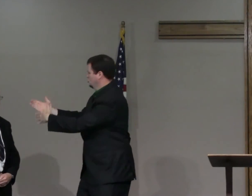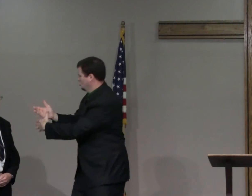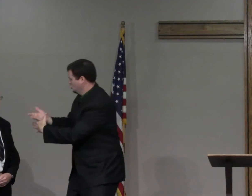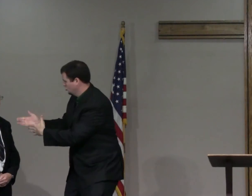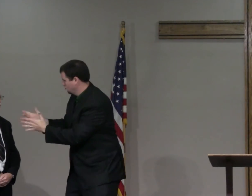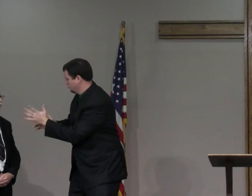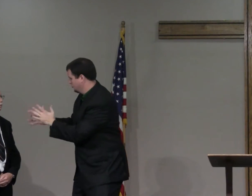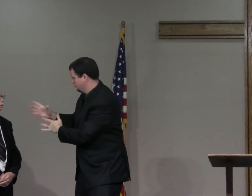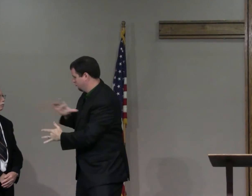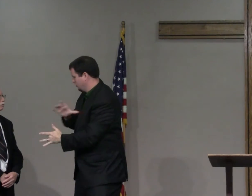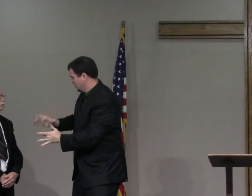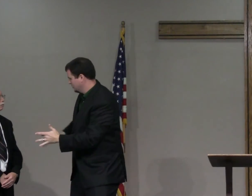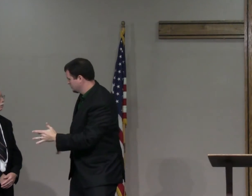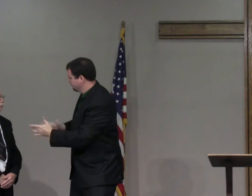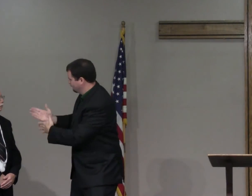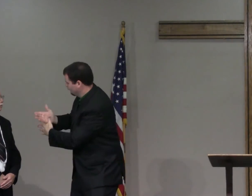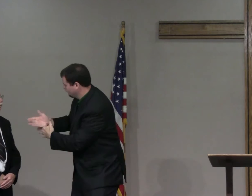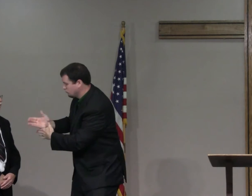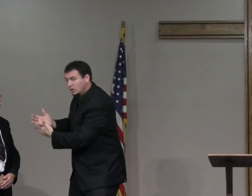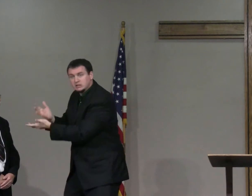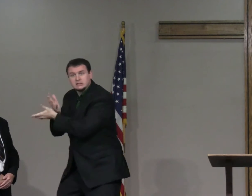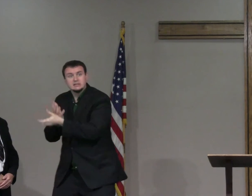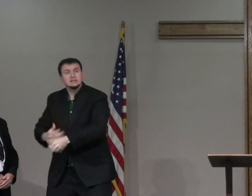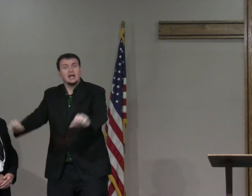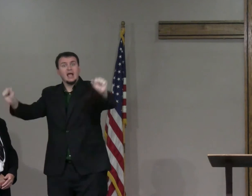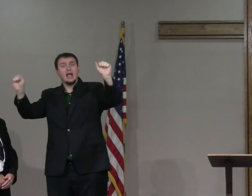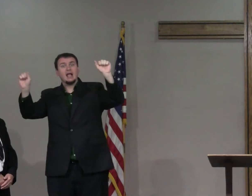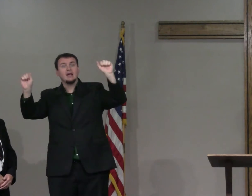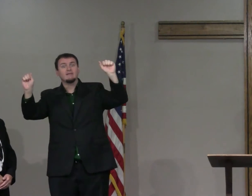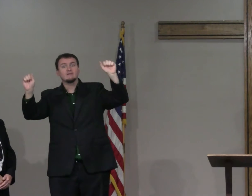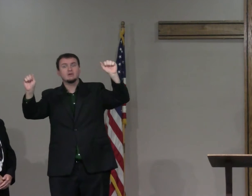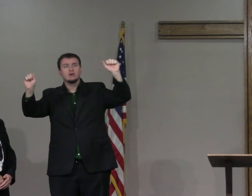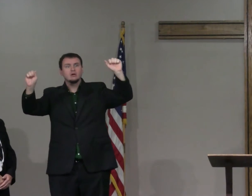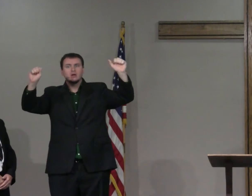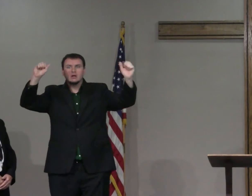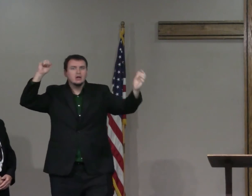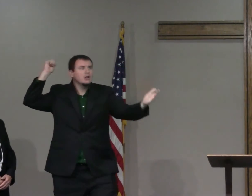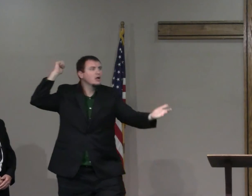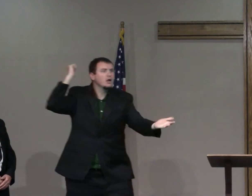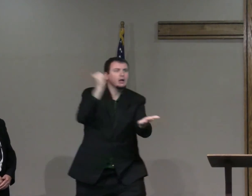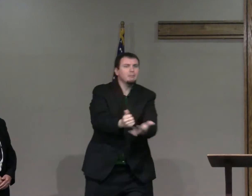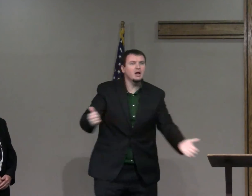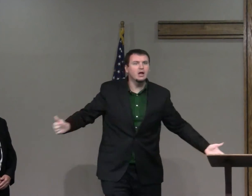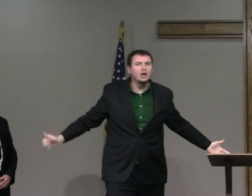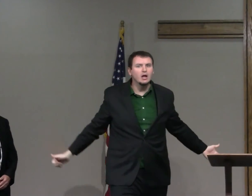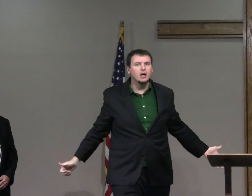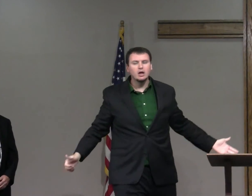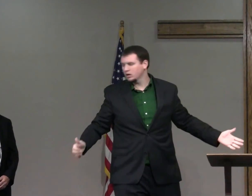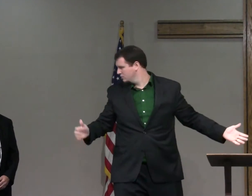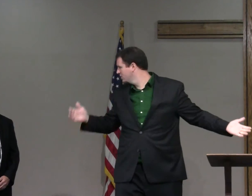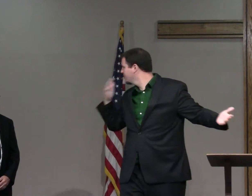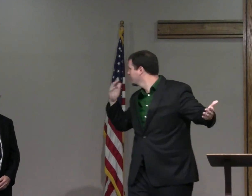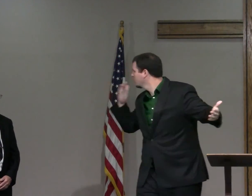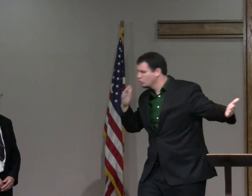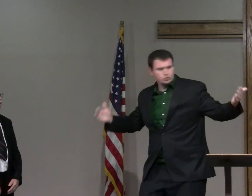So then he flies to India, gets there, and then he's able to share the gospel, and this guy gets saved.